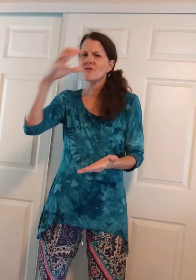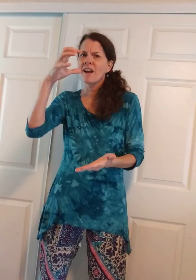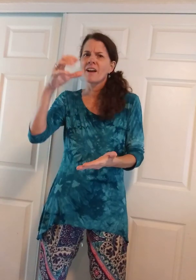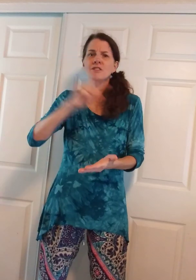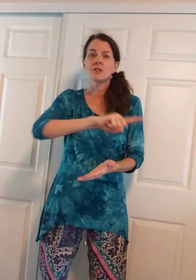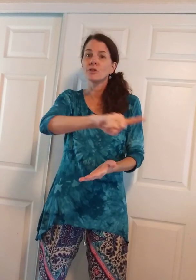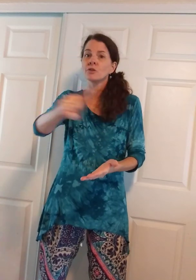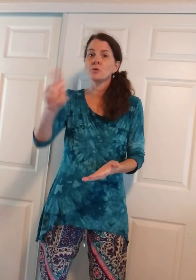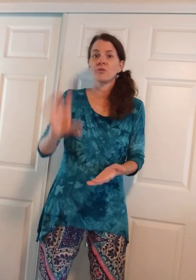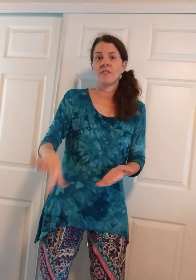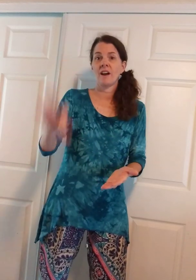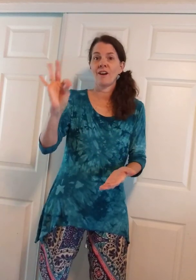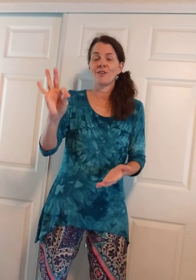treasure you found